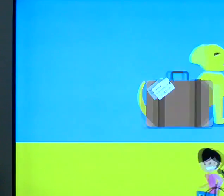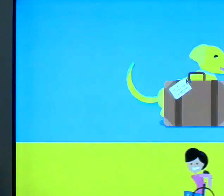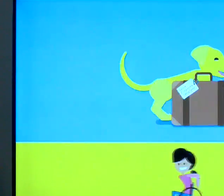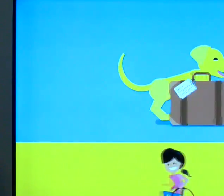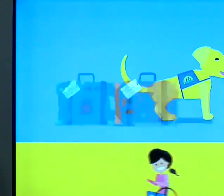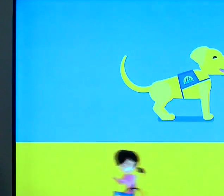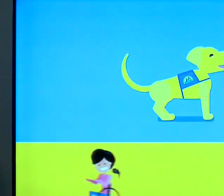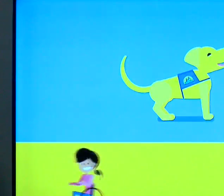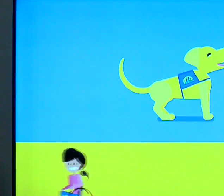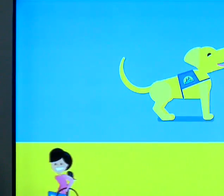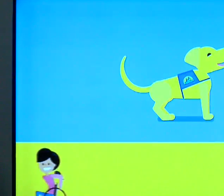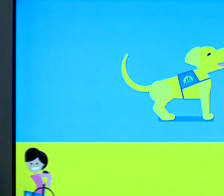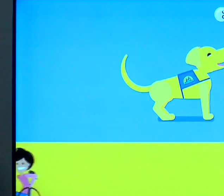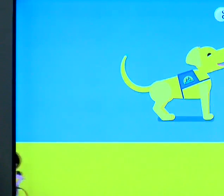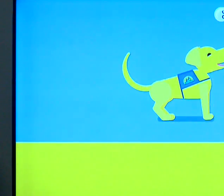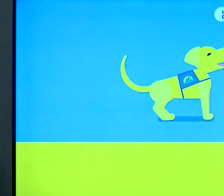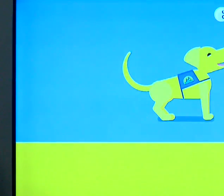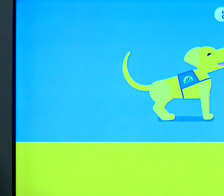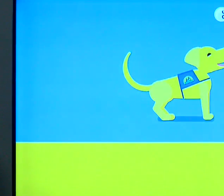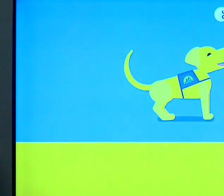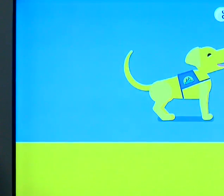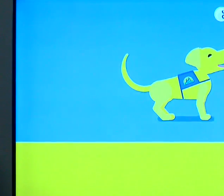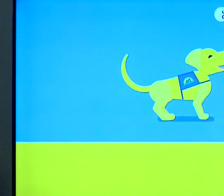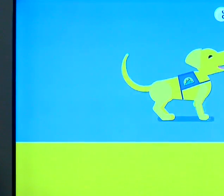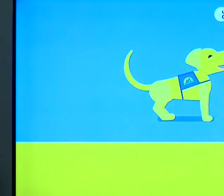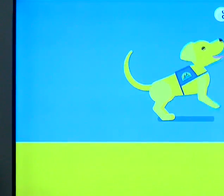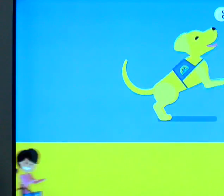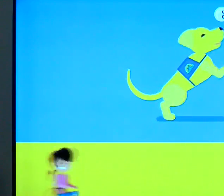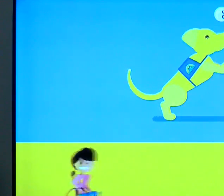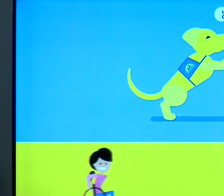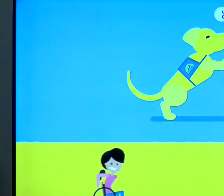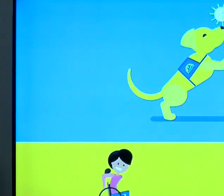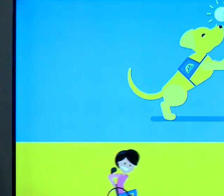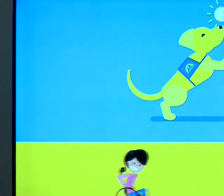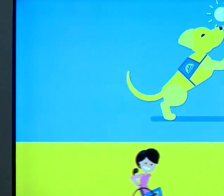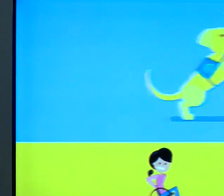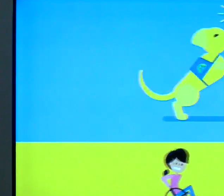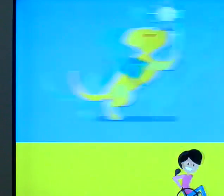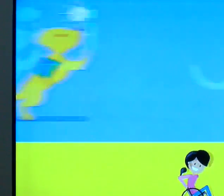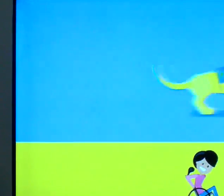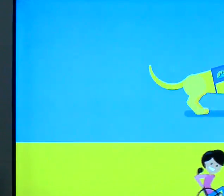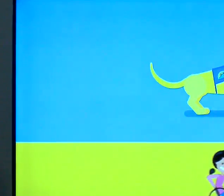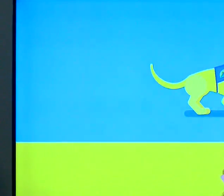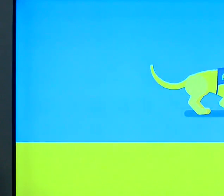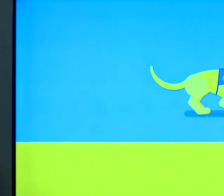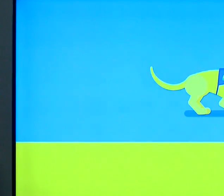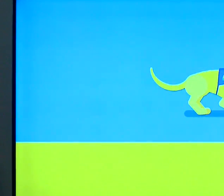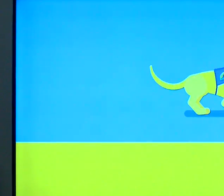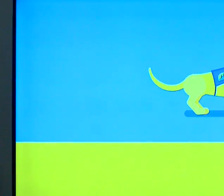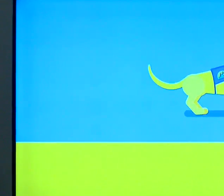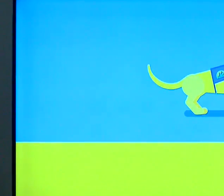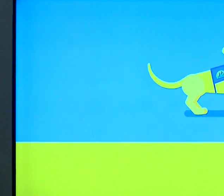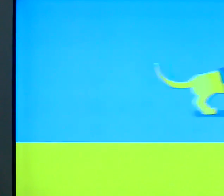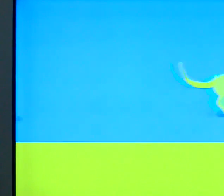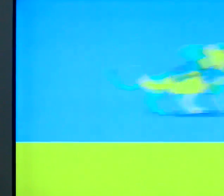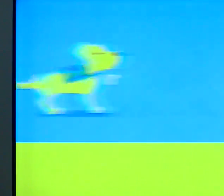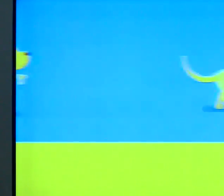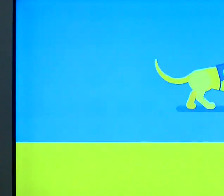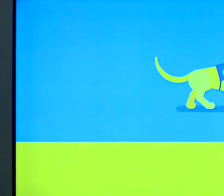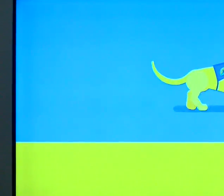leave their puppy raisers and return to Canine Companions to work with skilled professional trainers to learn advanced commands and